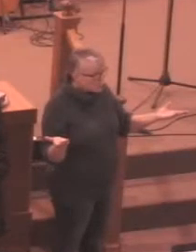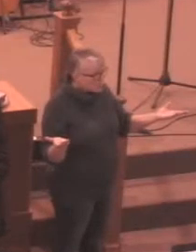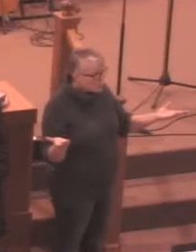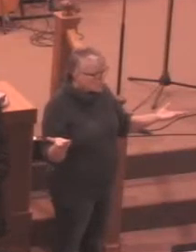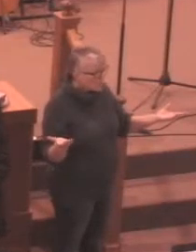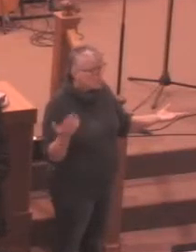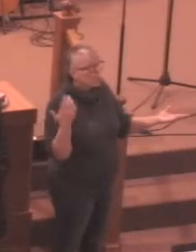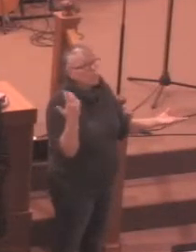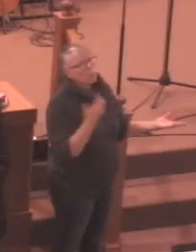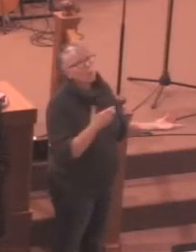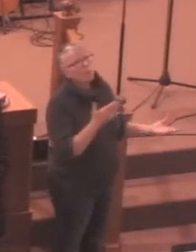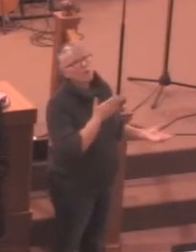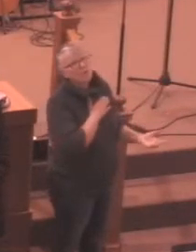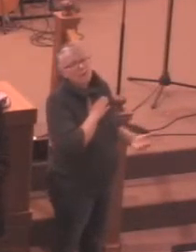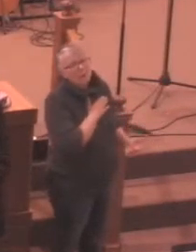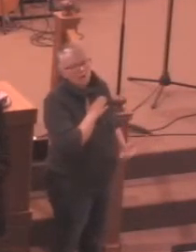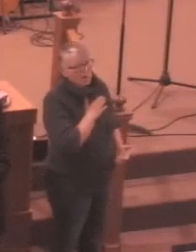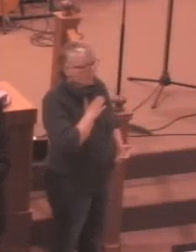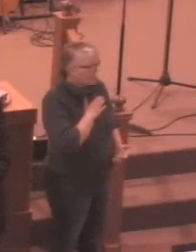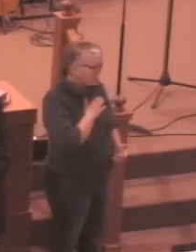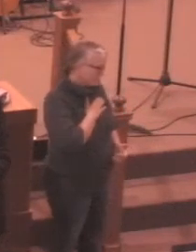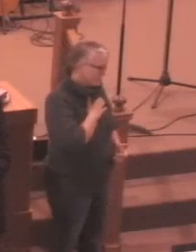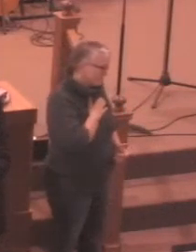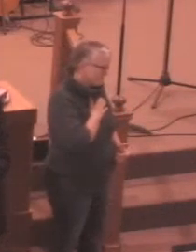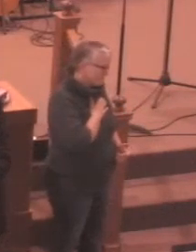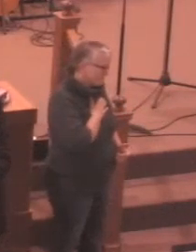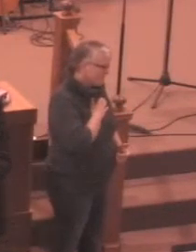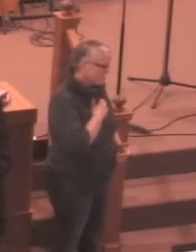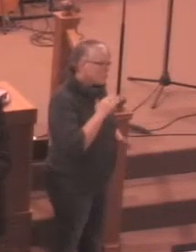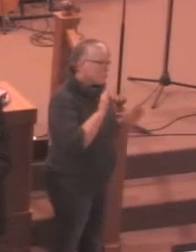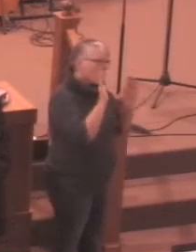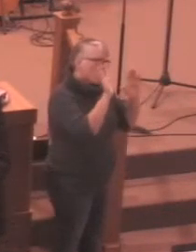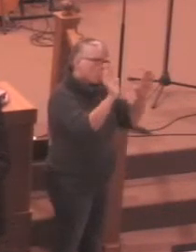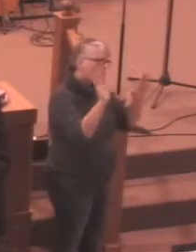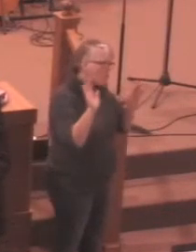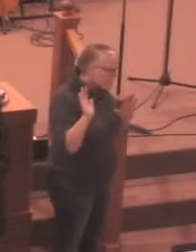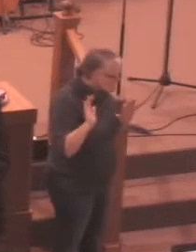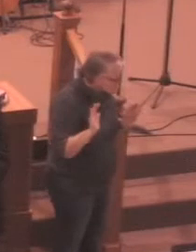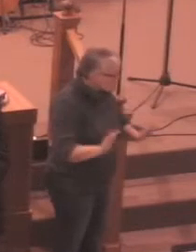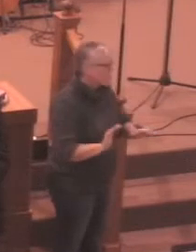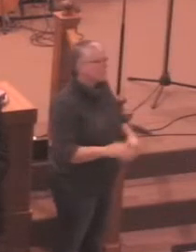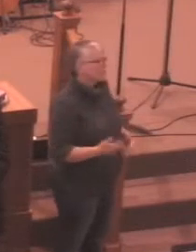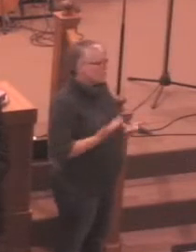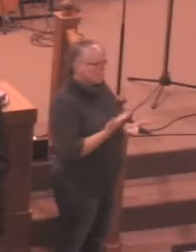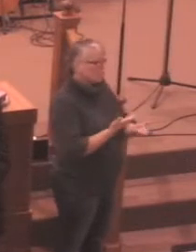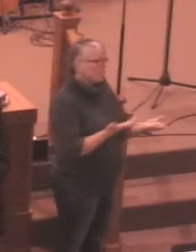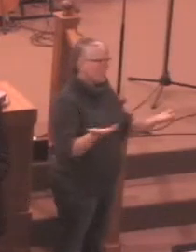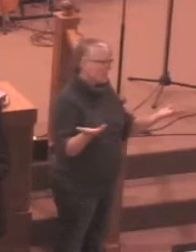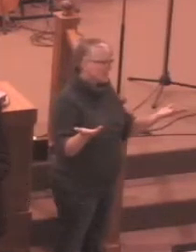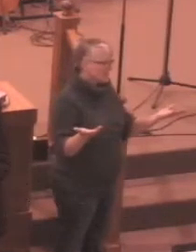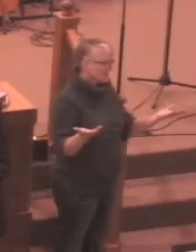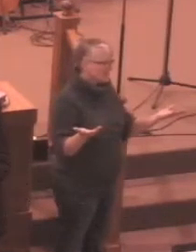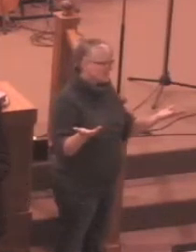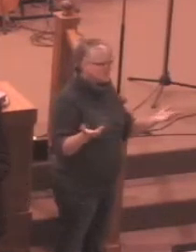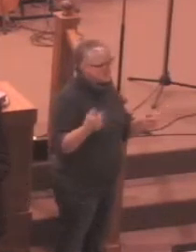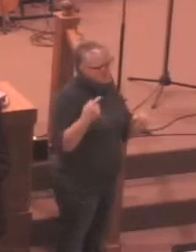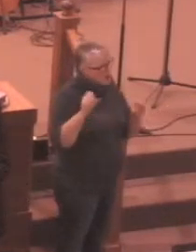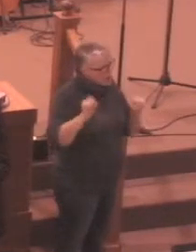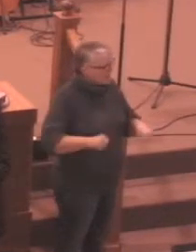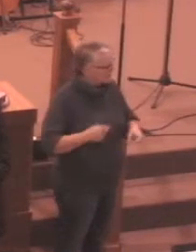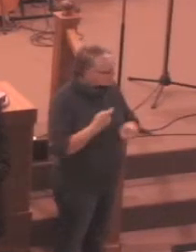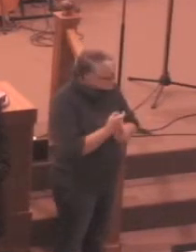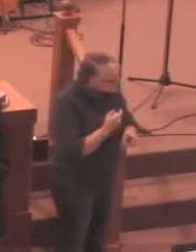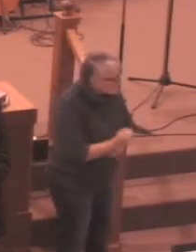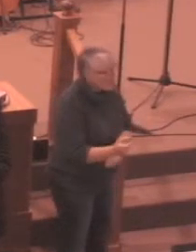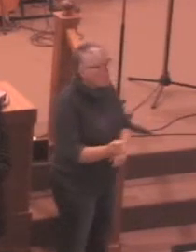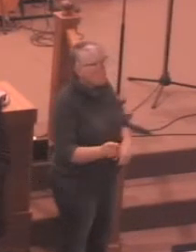Oh, my gracious sakes. It's been wonderful. You guys, we can kid and joke,